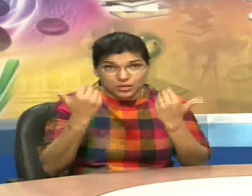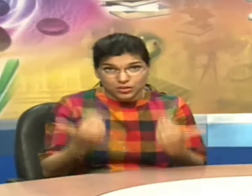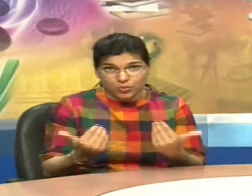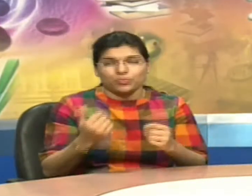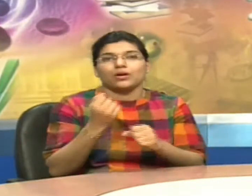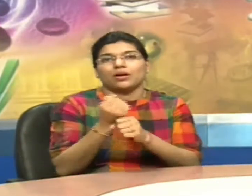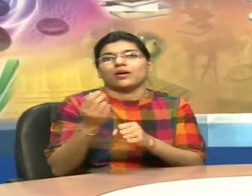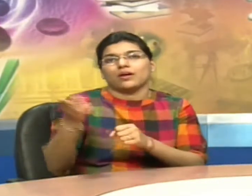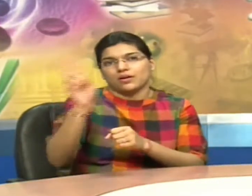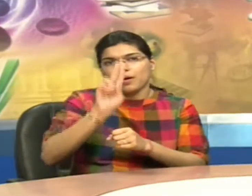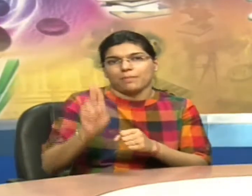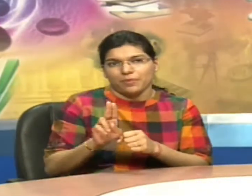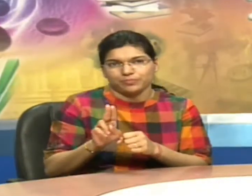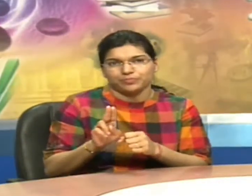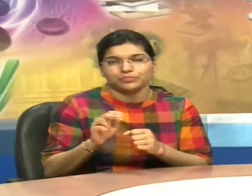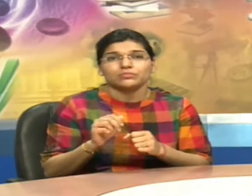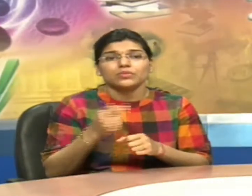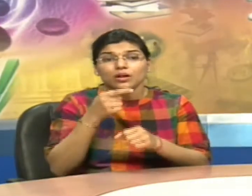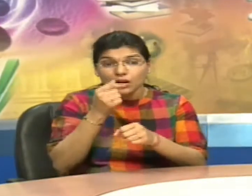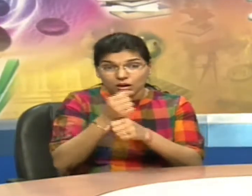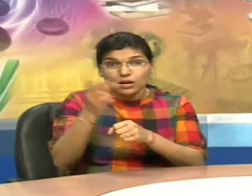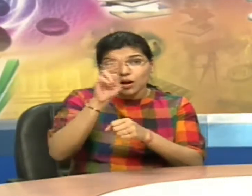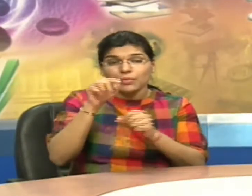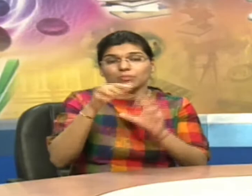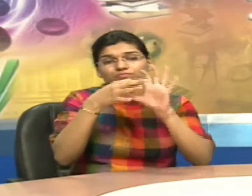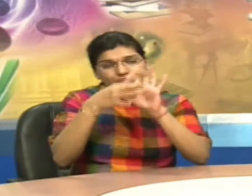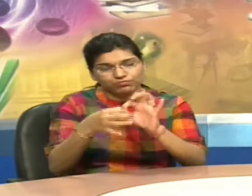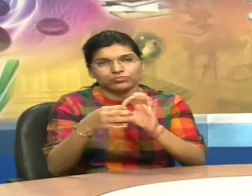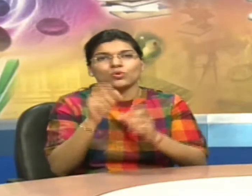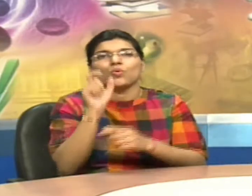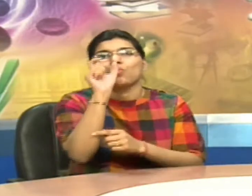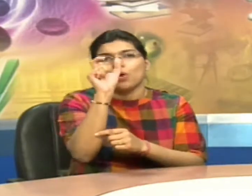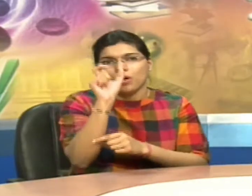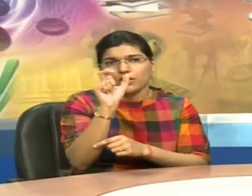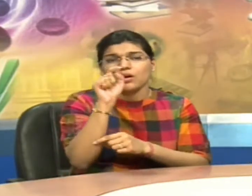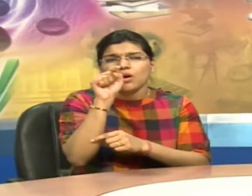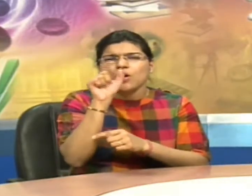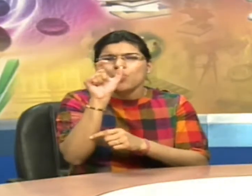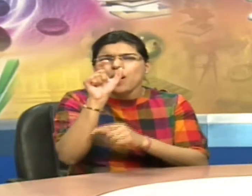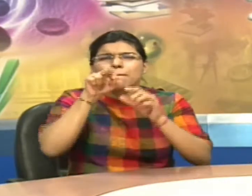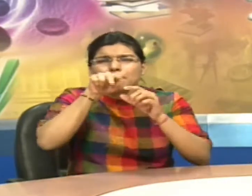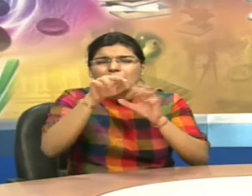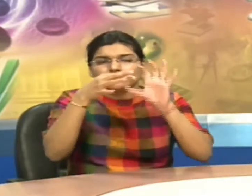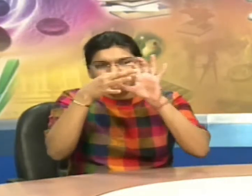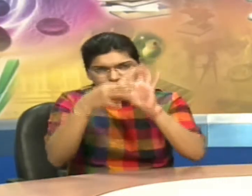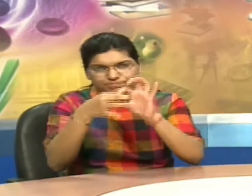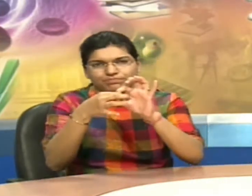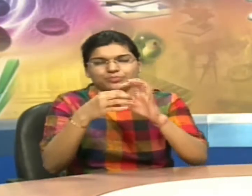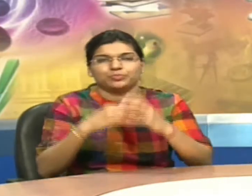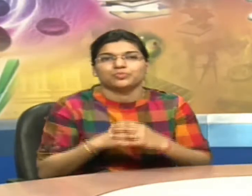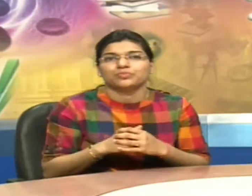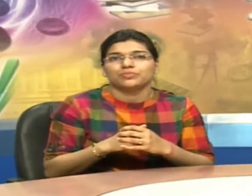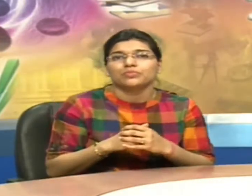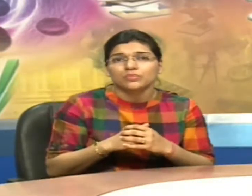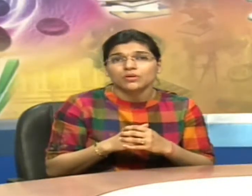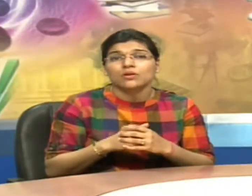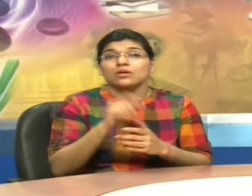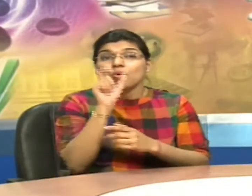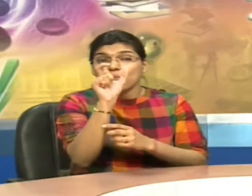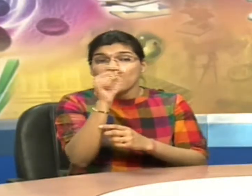Now, the noise pollution has finished, we will learn some grammar. Today's topic